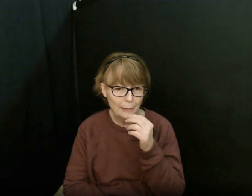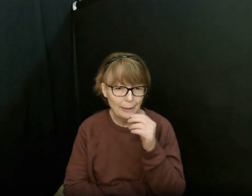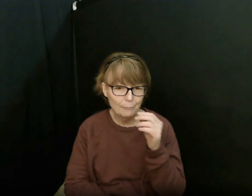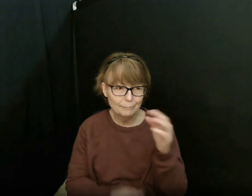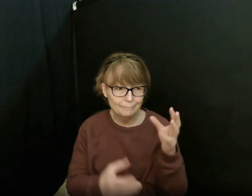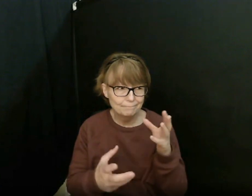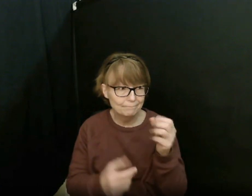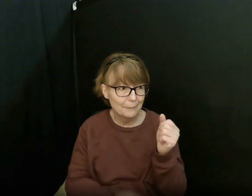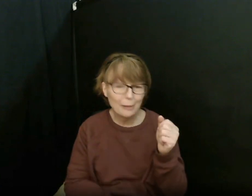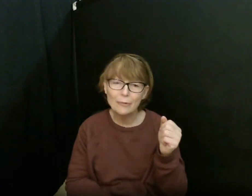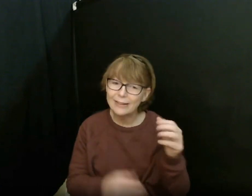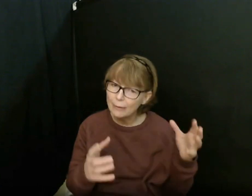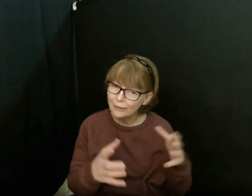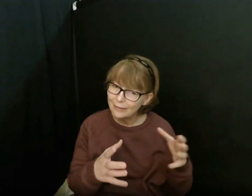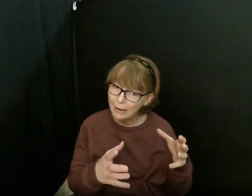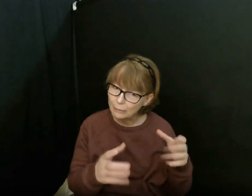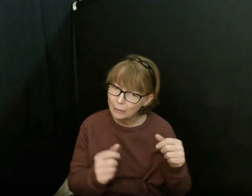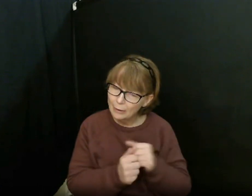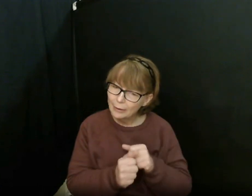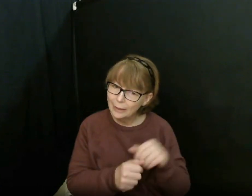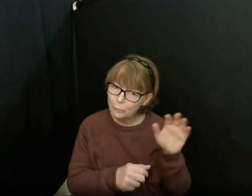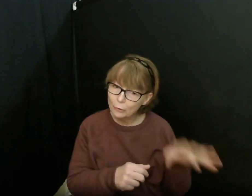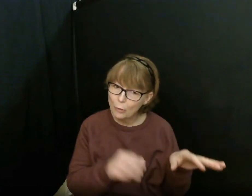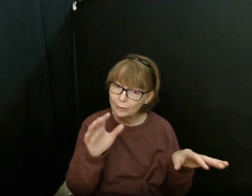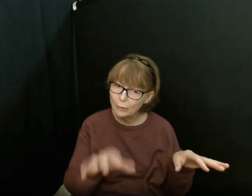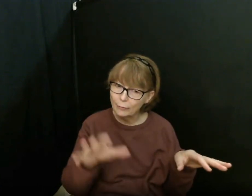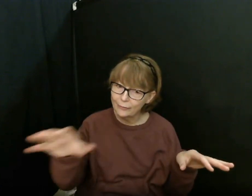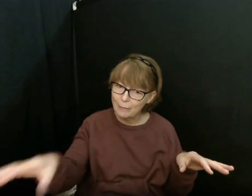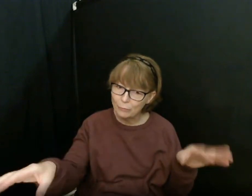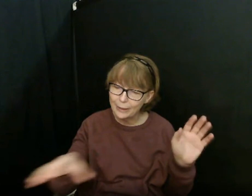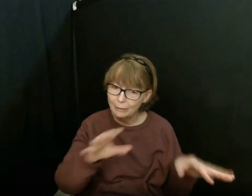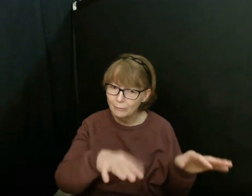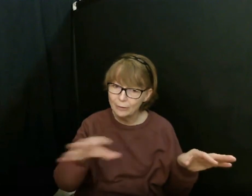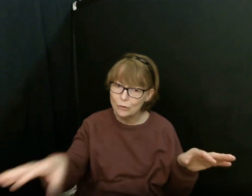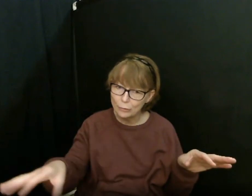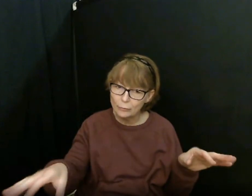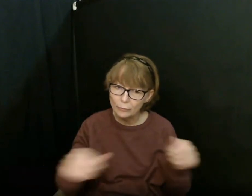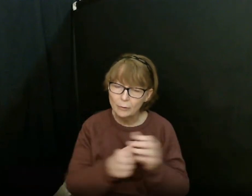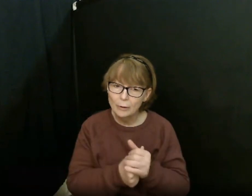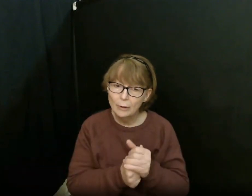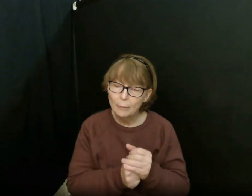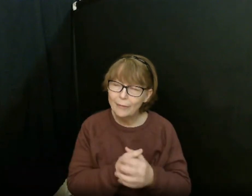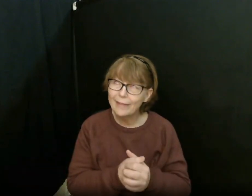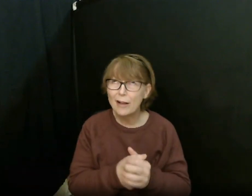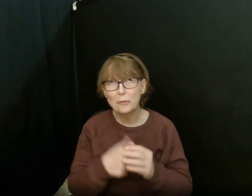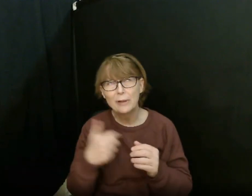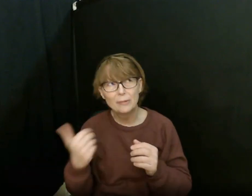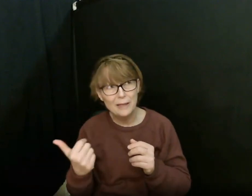it, but it was like self-contained. Kids were going to the same three teachers, Mhm. but then they also went to